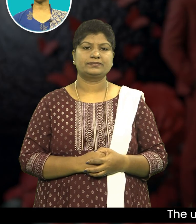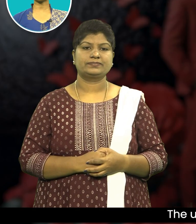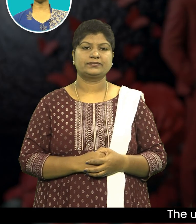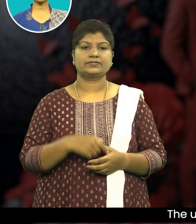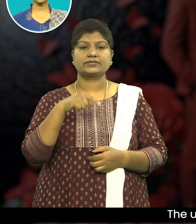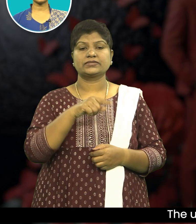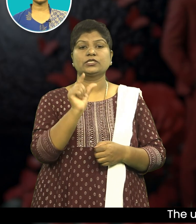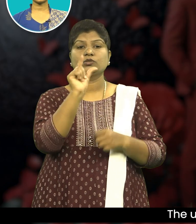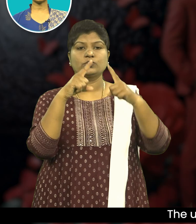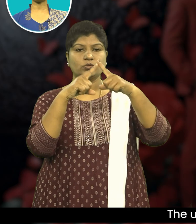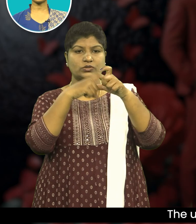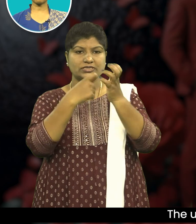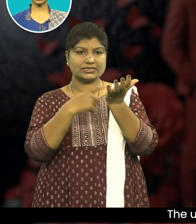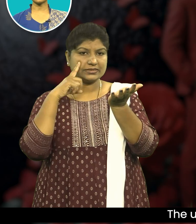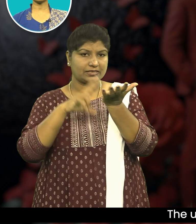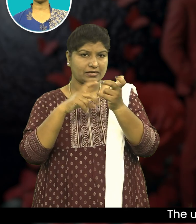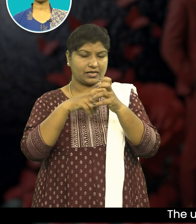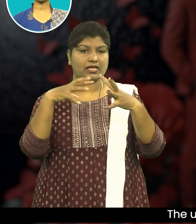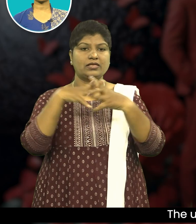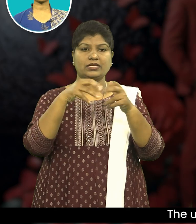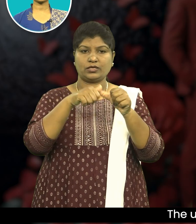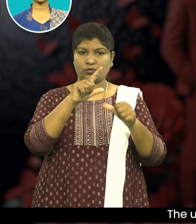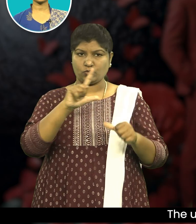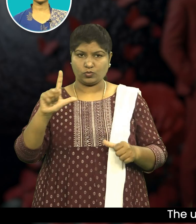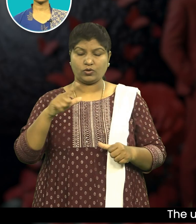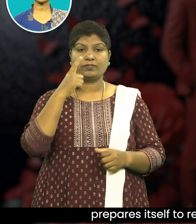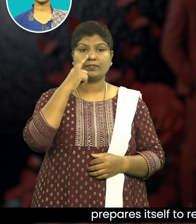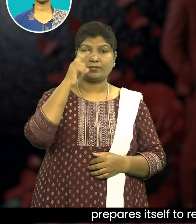The uterine wall in a female